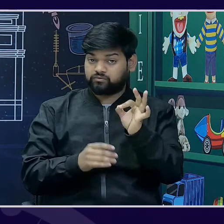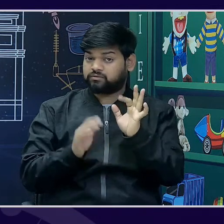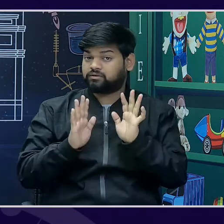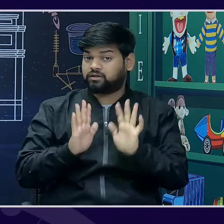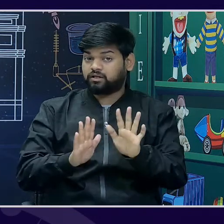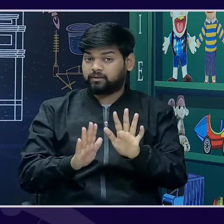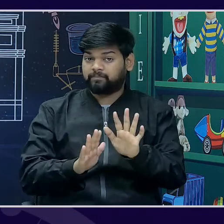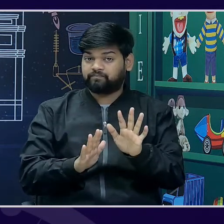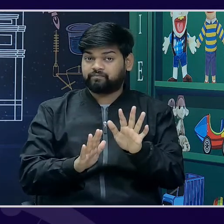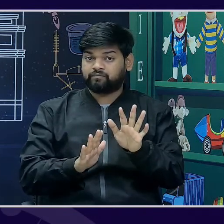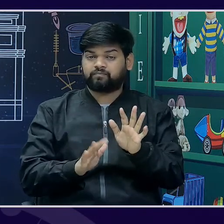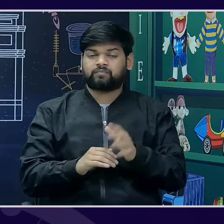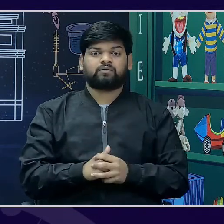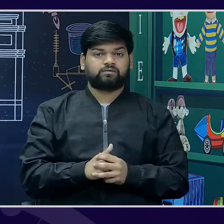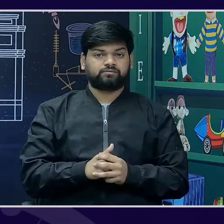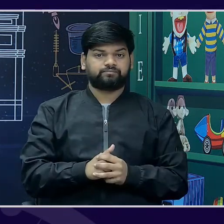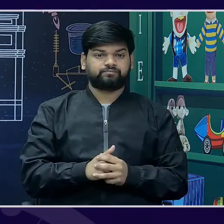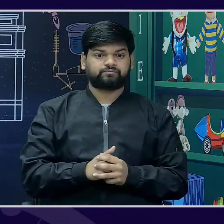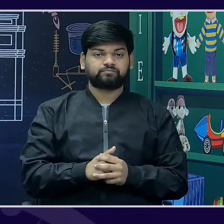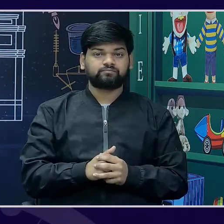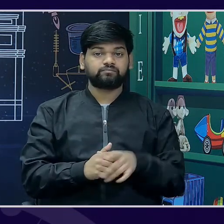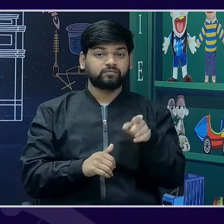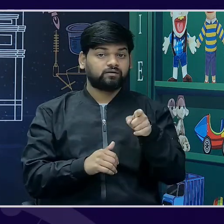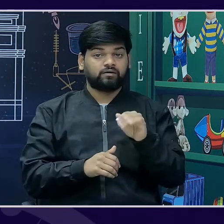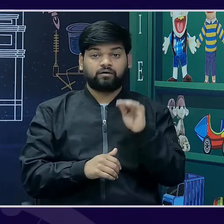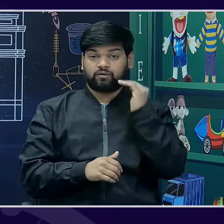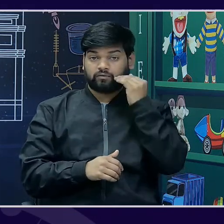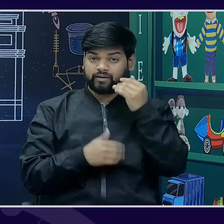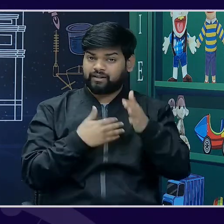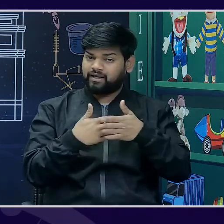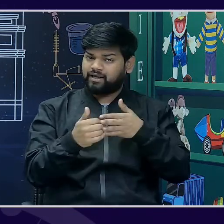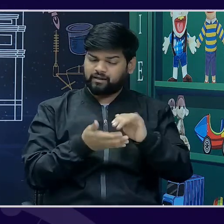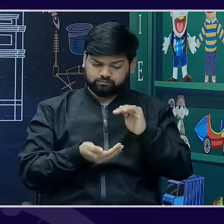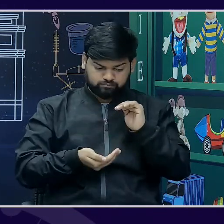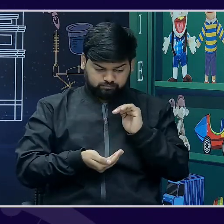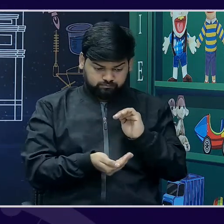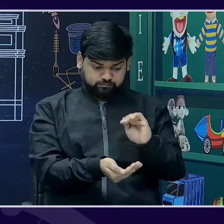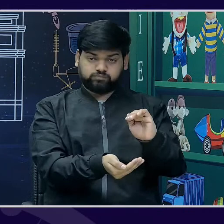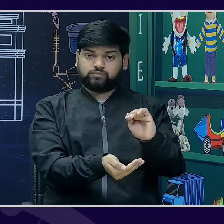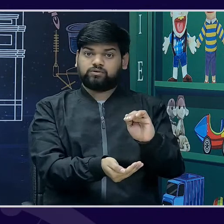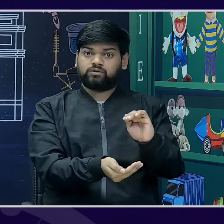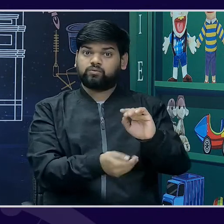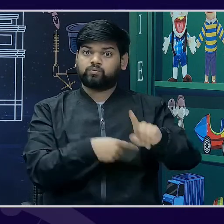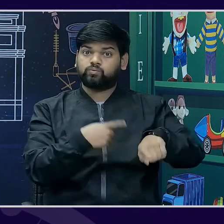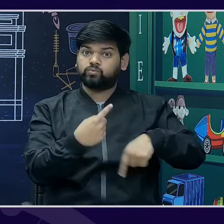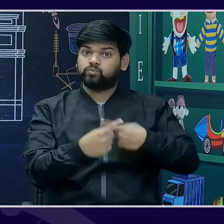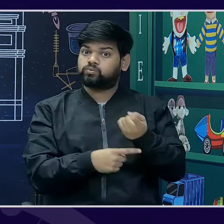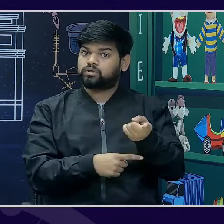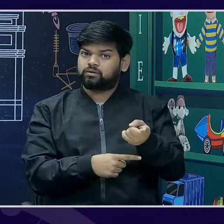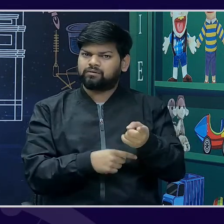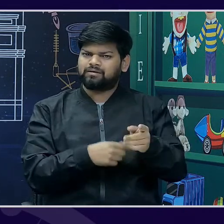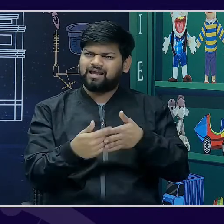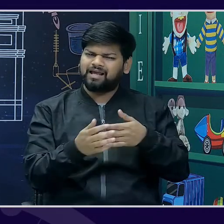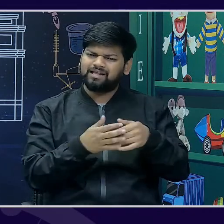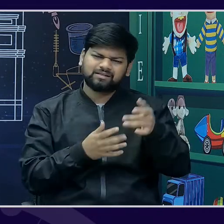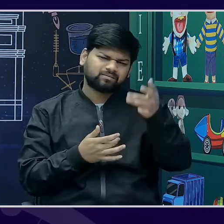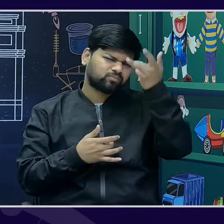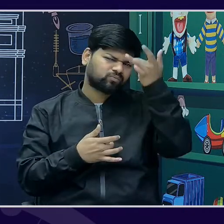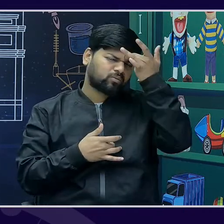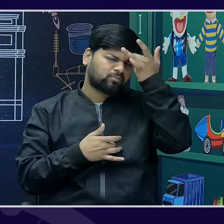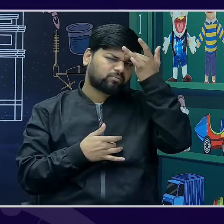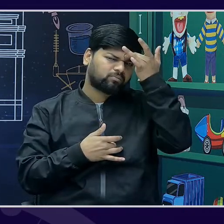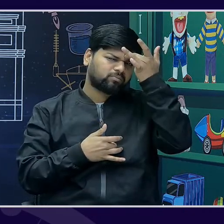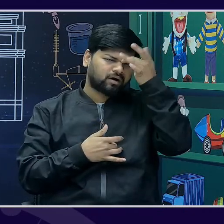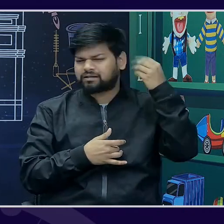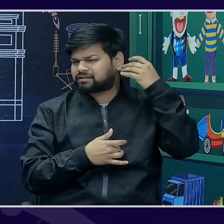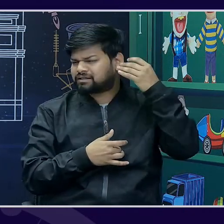with any other problems associated, hearing evaluation should be done. And when